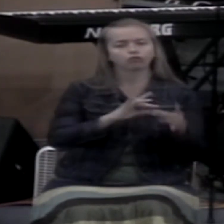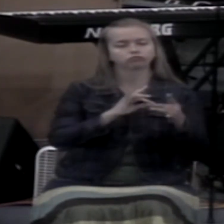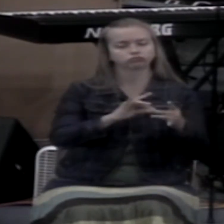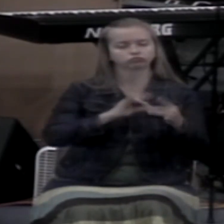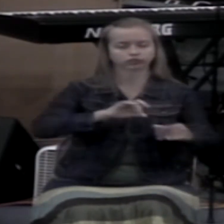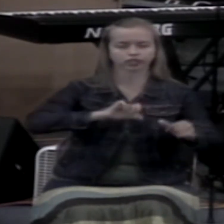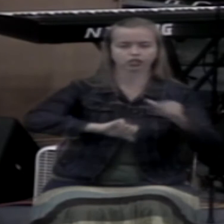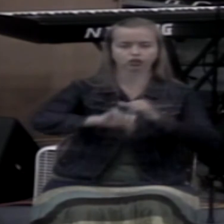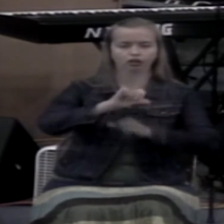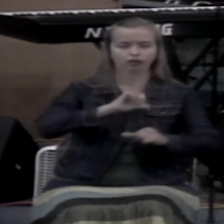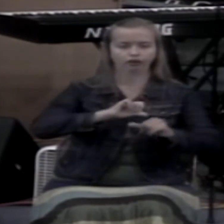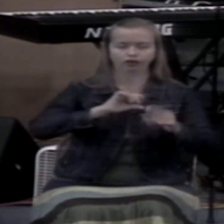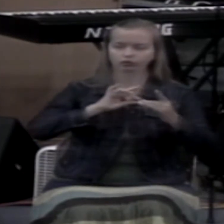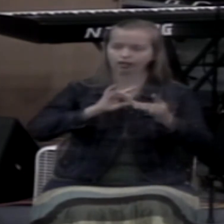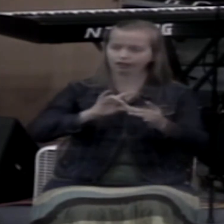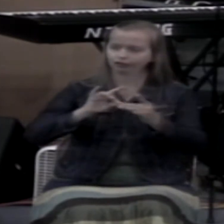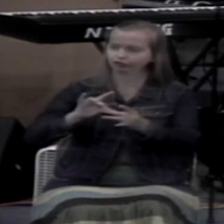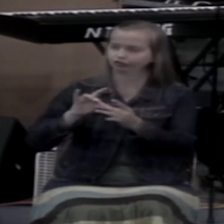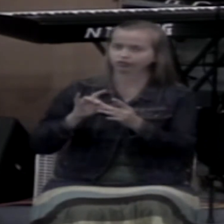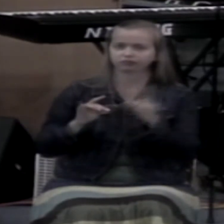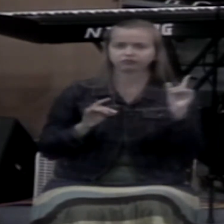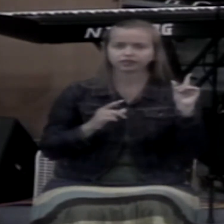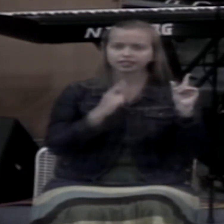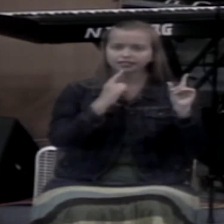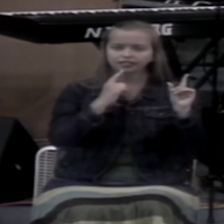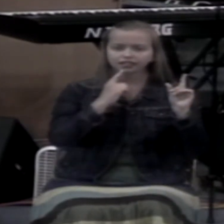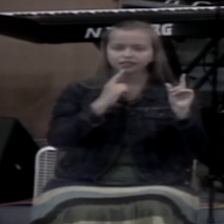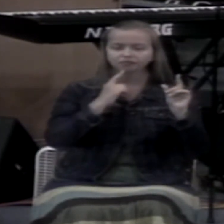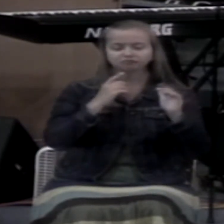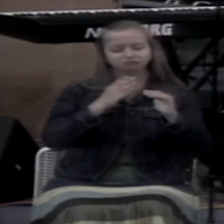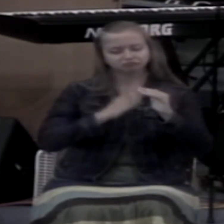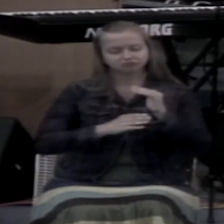And then we go to Philippians, the second chapter.